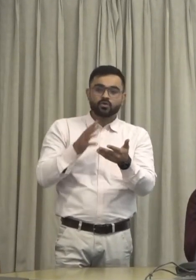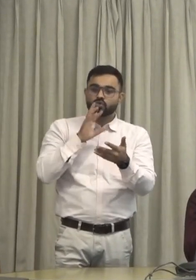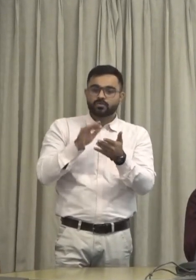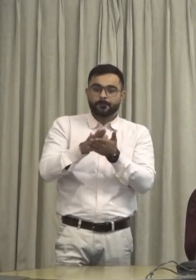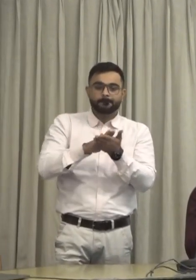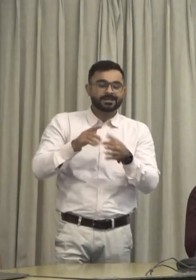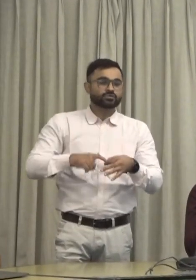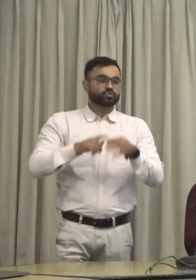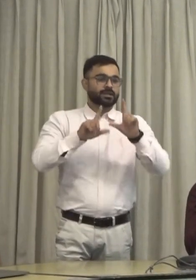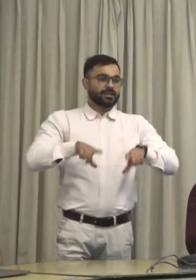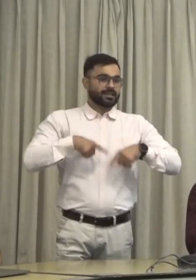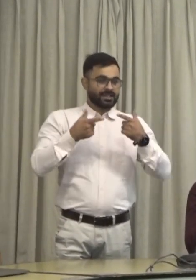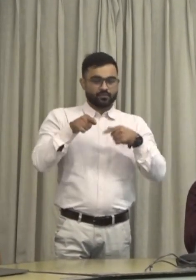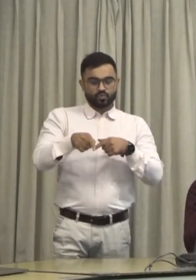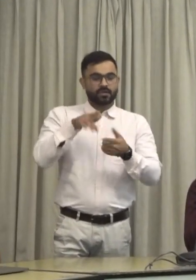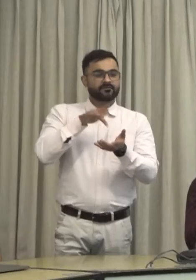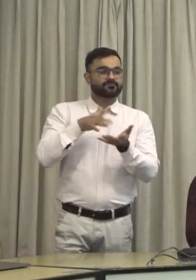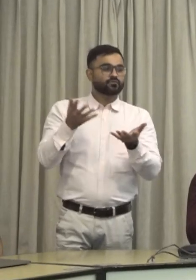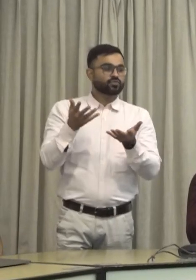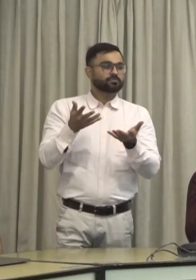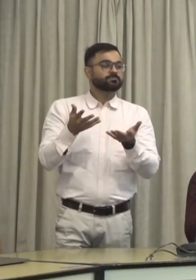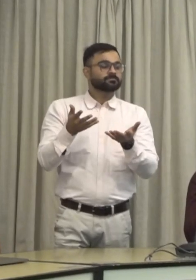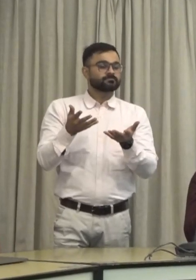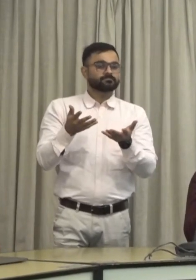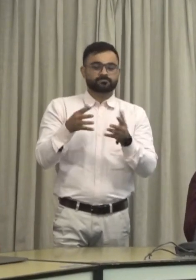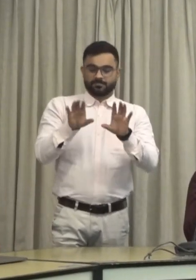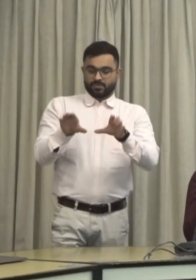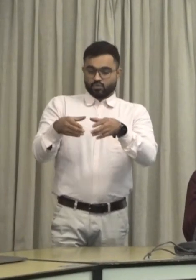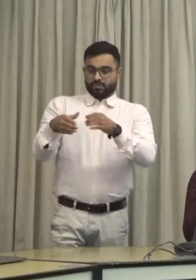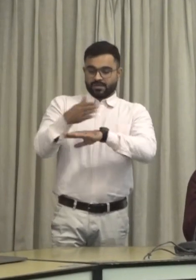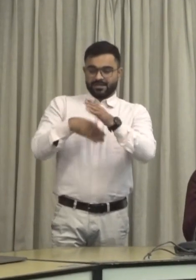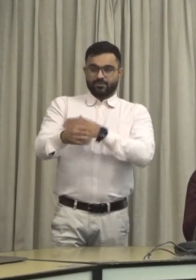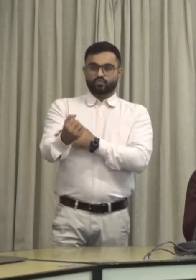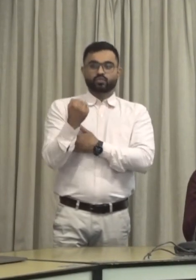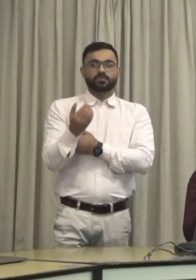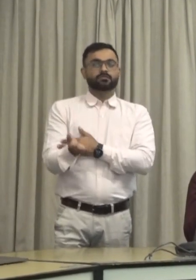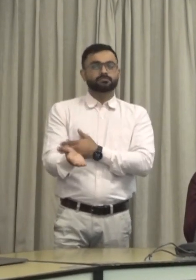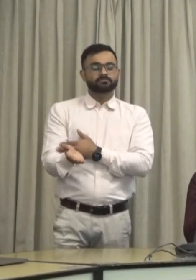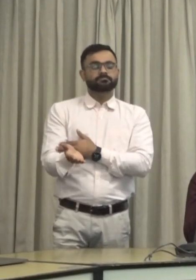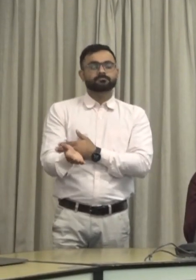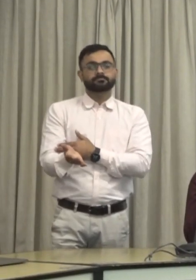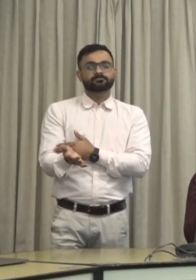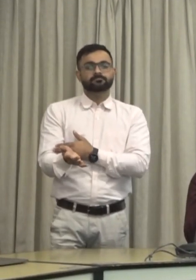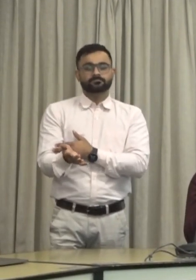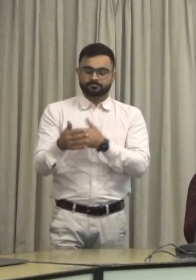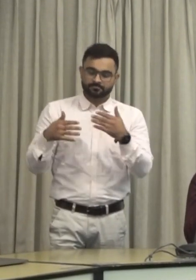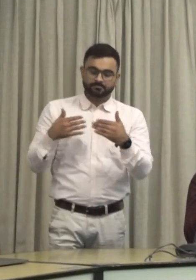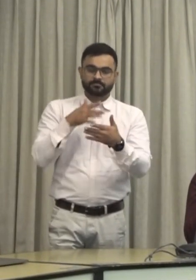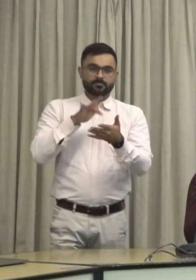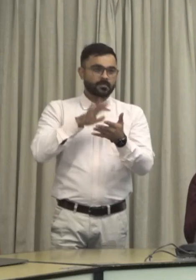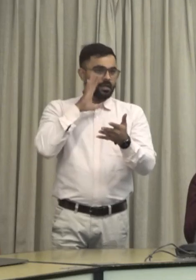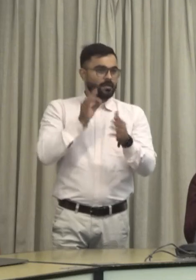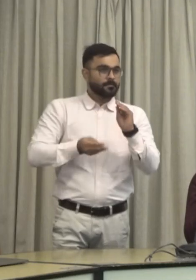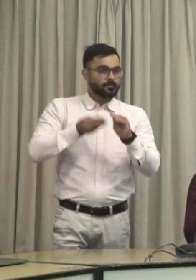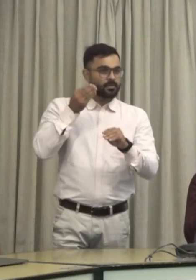reasonable quality of life, because this is where the intersection with disability rights is, comes into play the most,